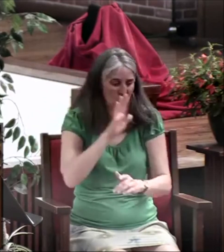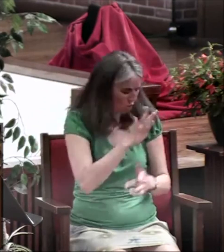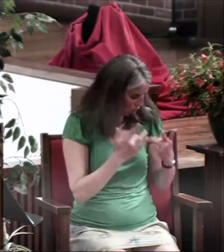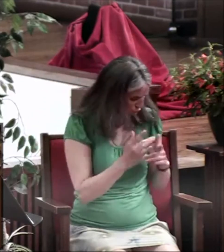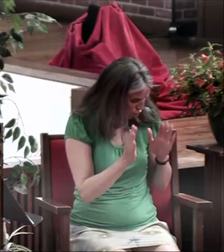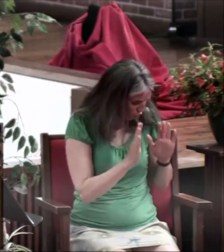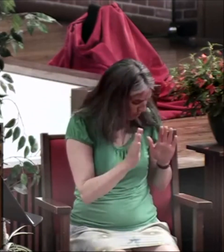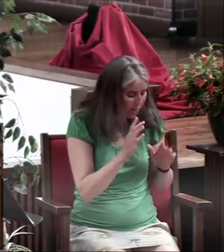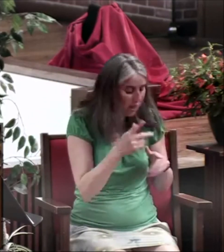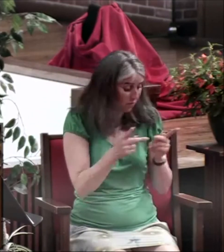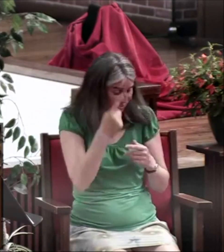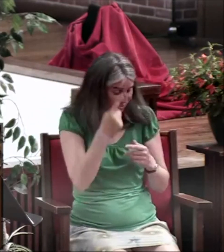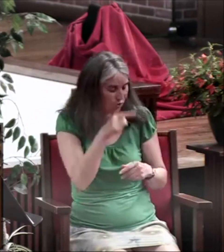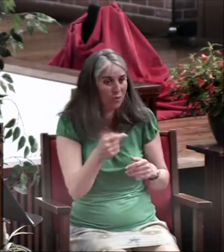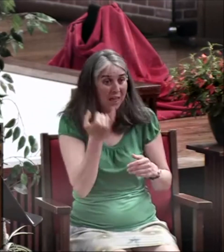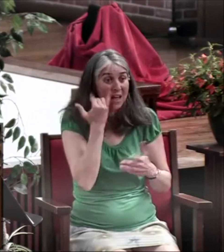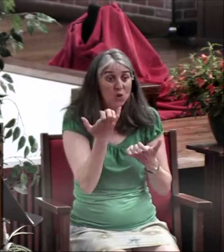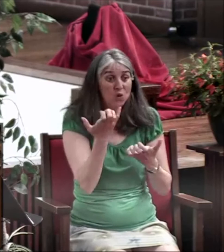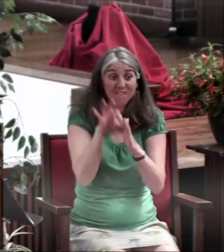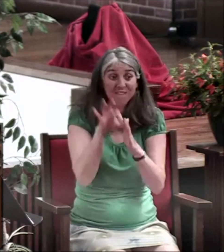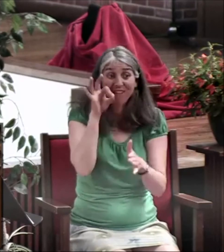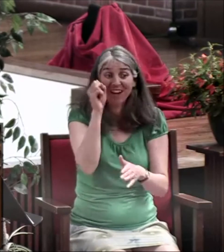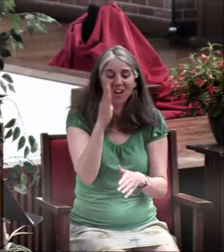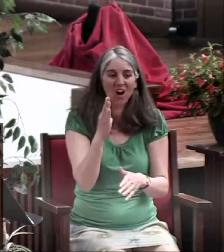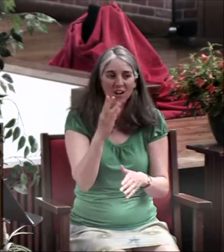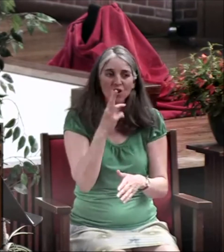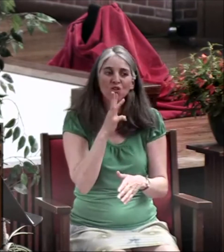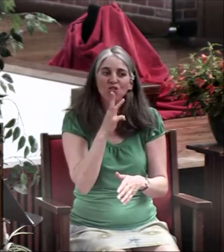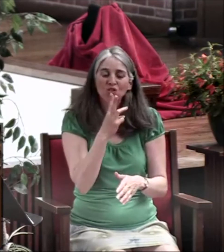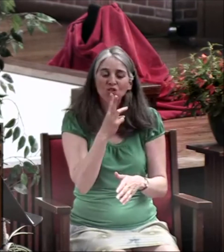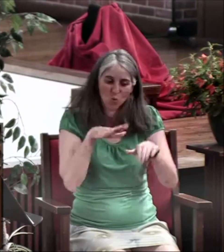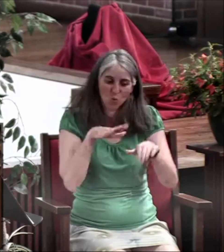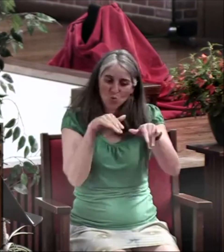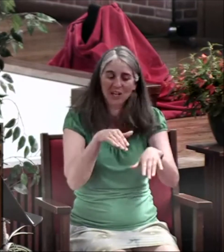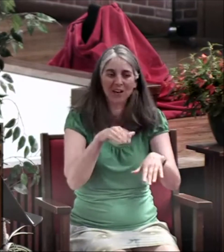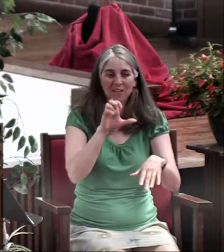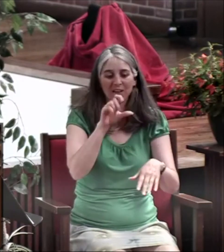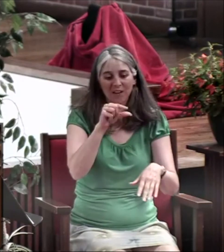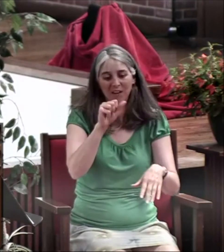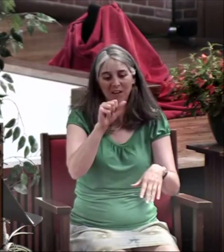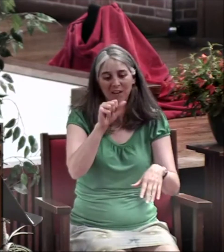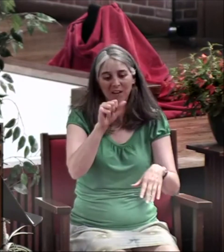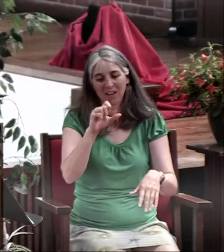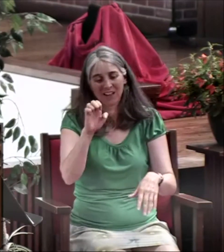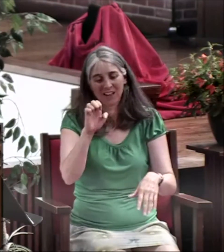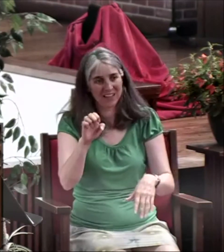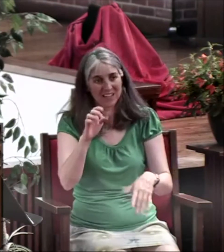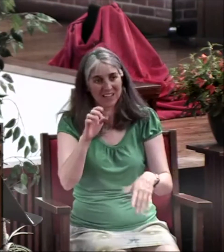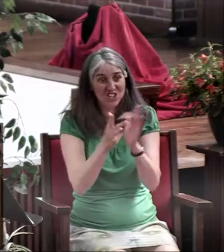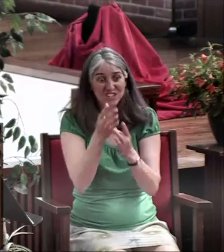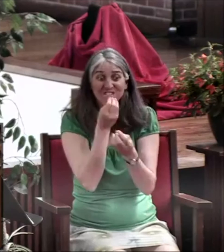If you want to find God, you're going to look to the Sea of Galilee, where he's faced with thousands of hungry people, and he says, let's sit them down, and we're going to feed them.